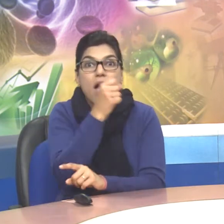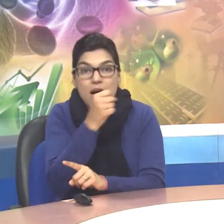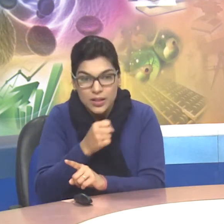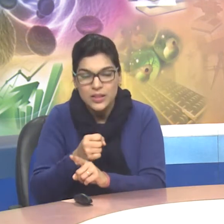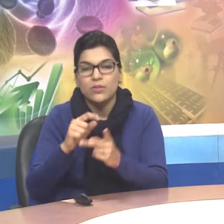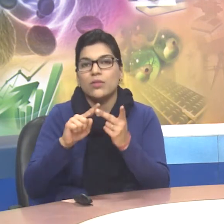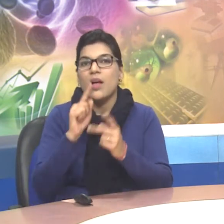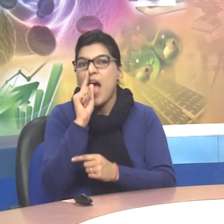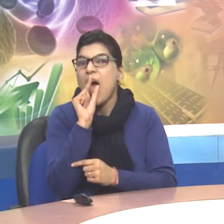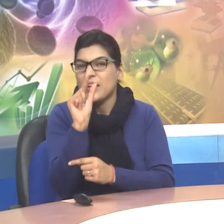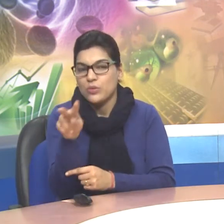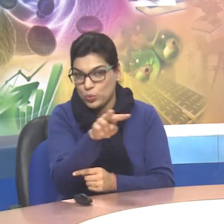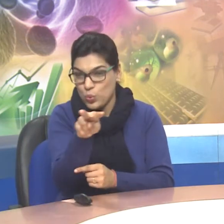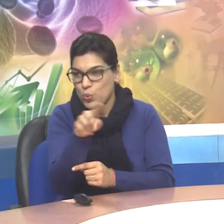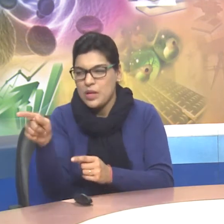and Aunt Pramila back to their seat.